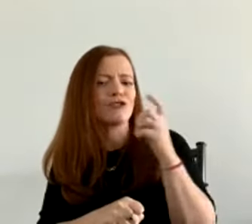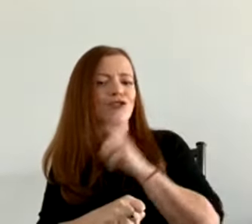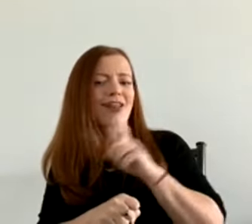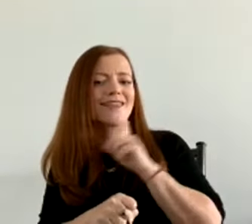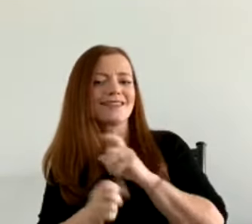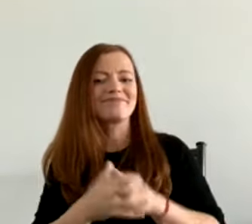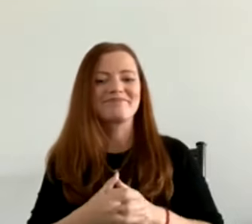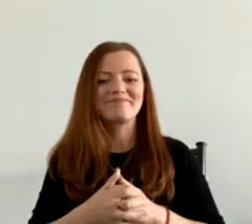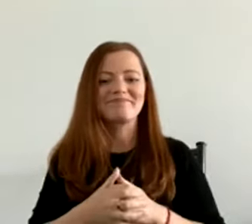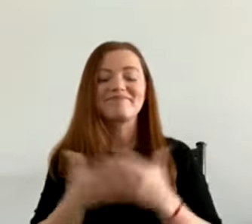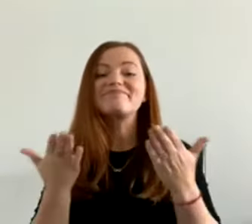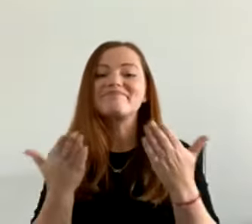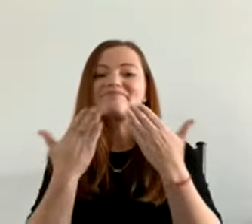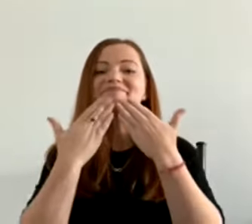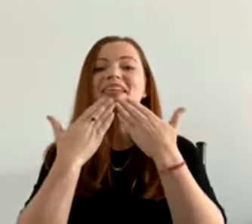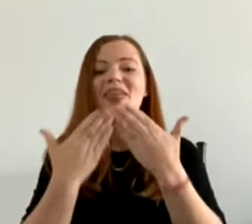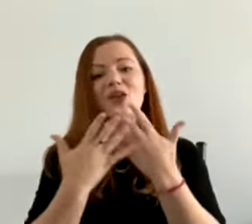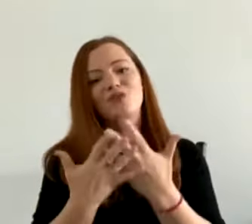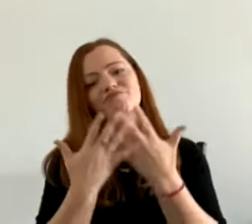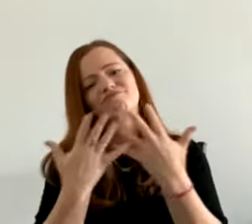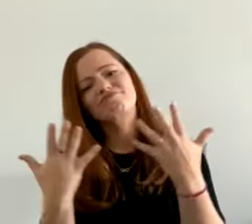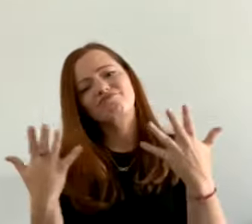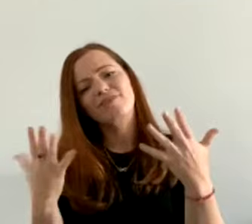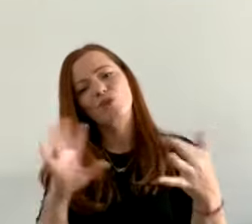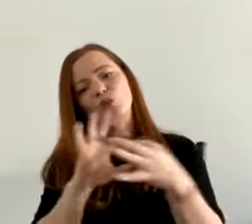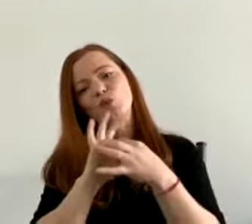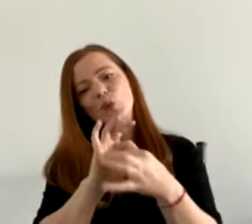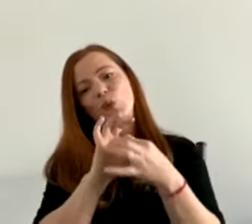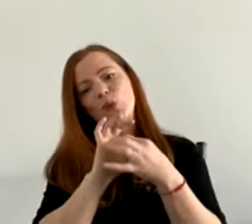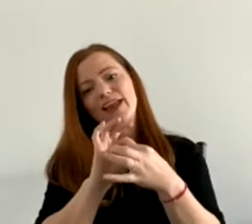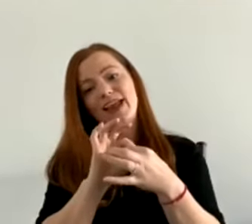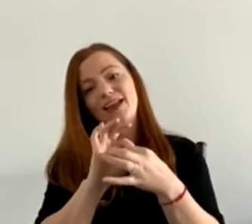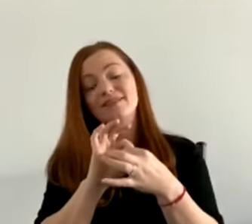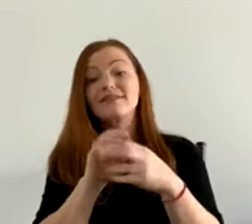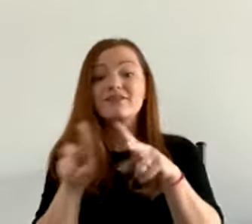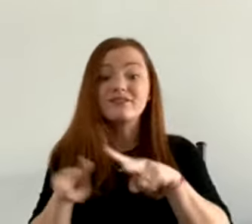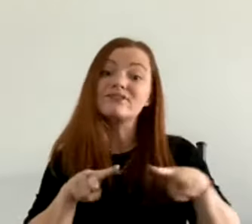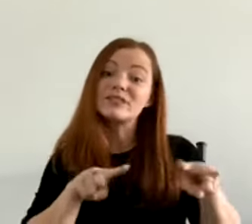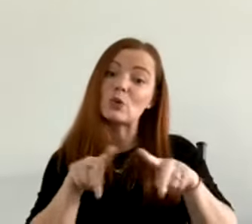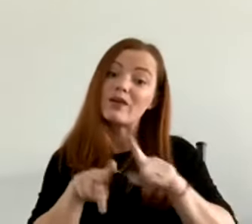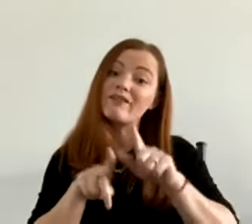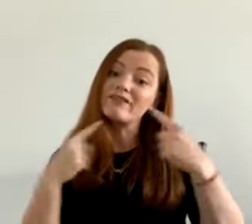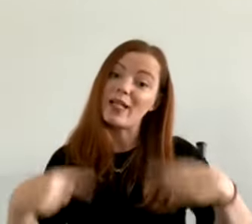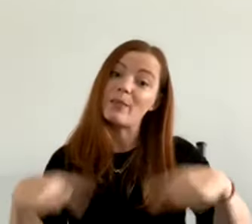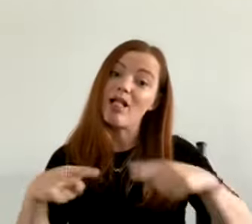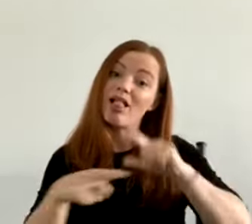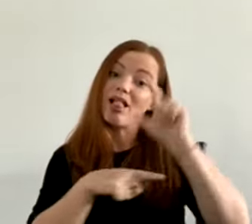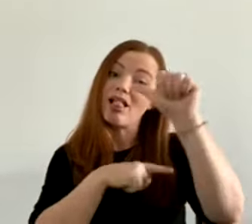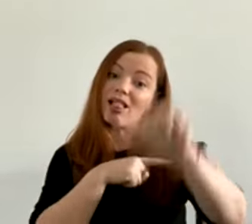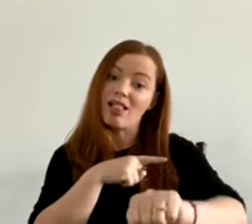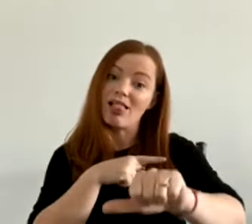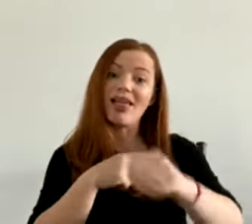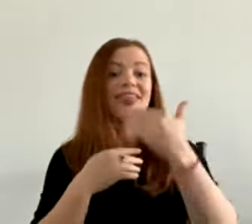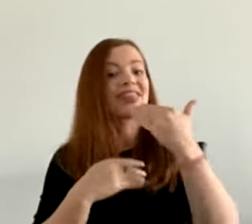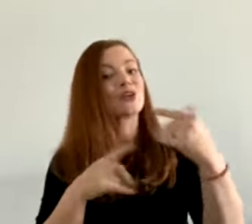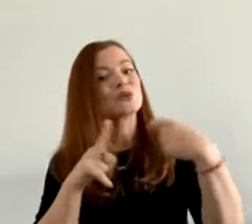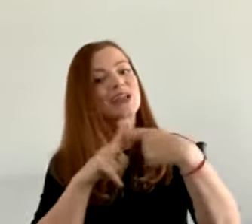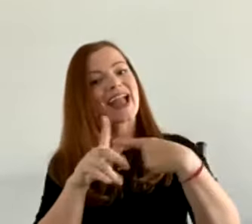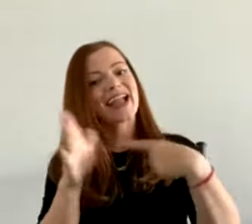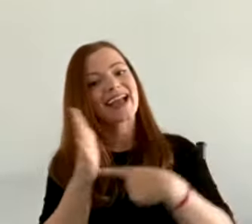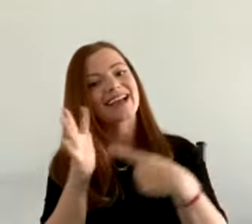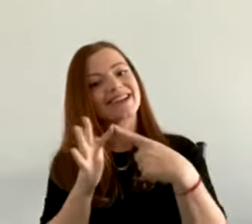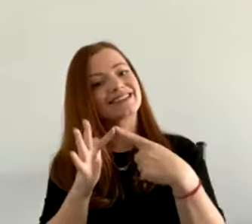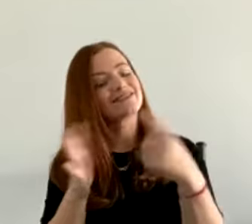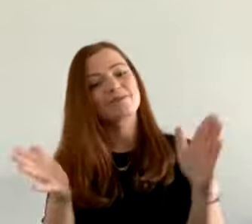you so much for joining. I will share this video afterwards. And thank you so much to Kate. It's been a pleasure having you